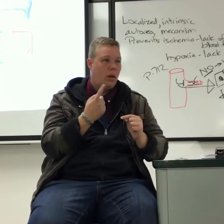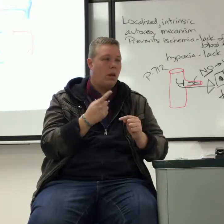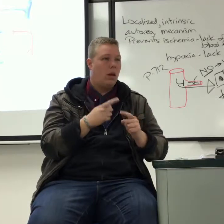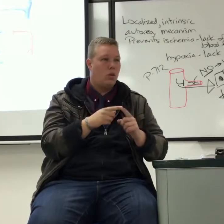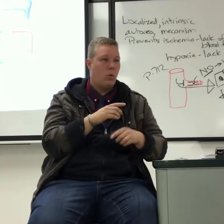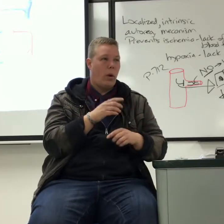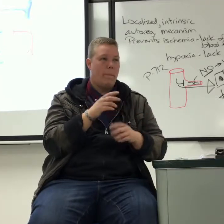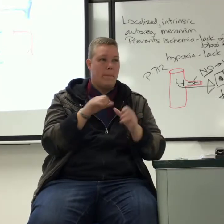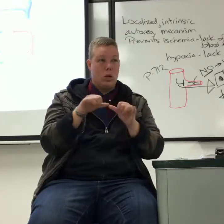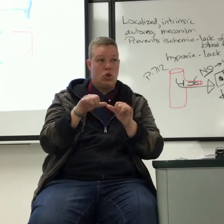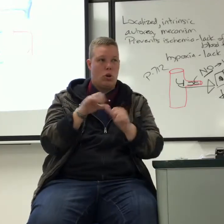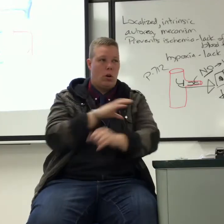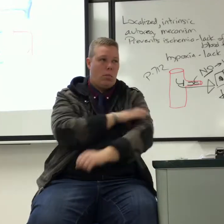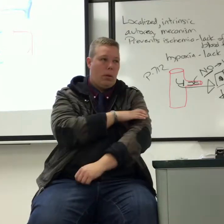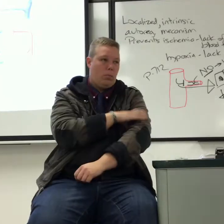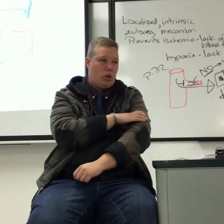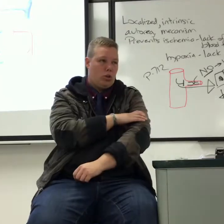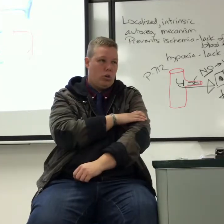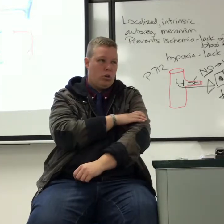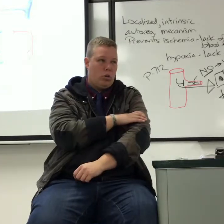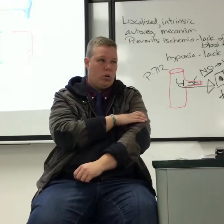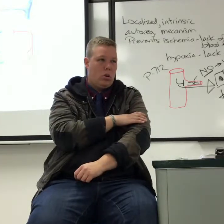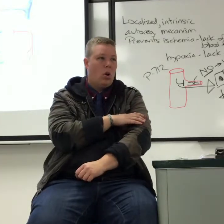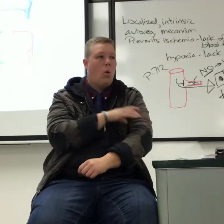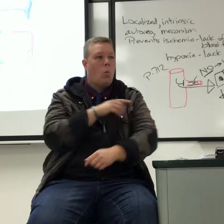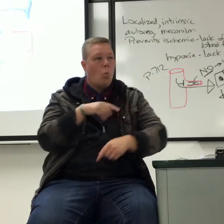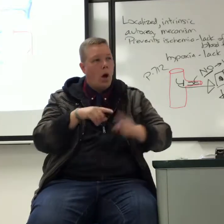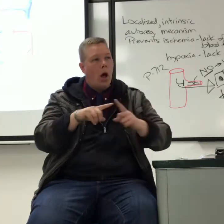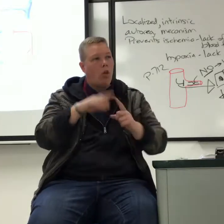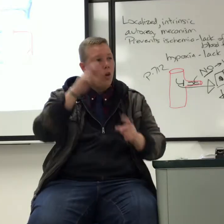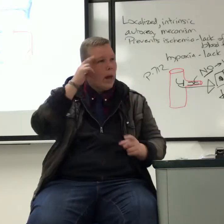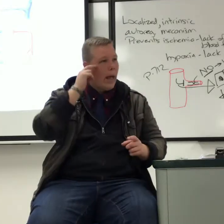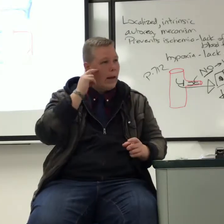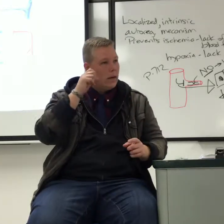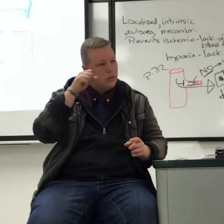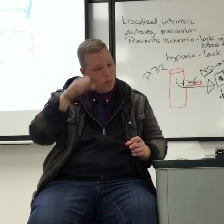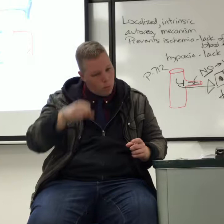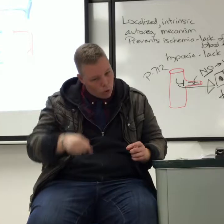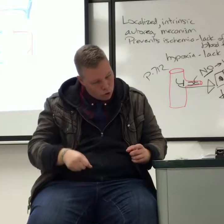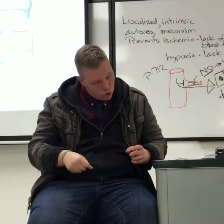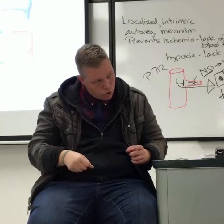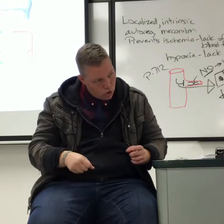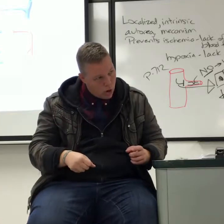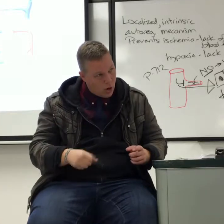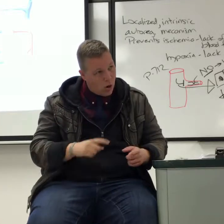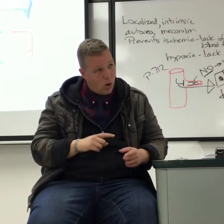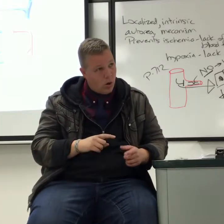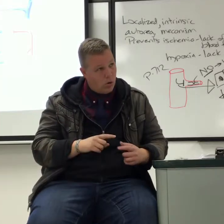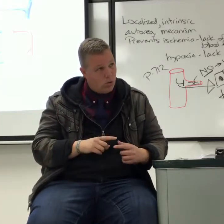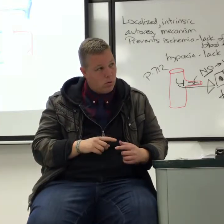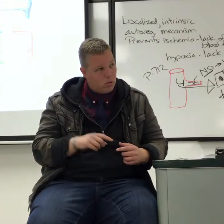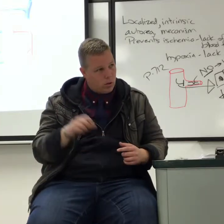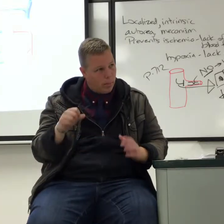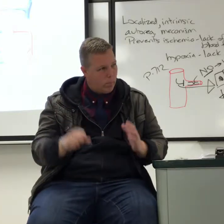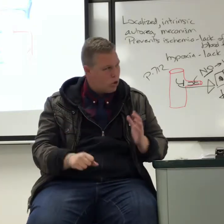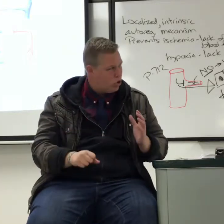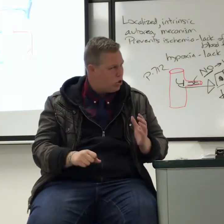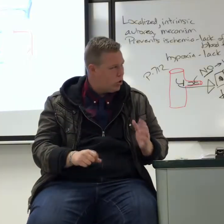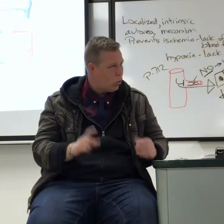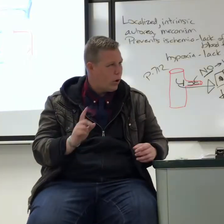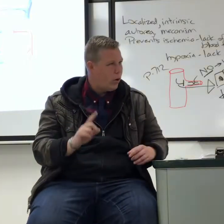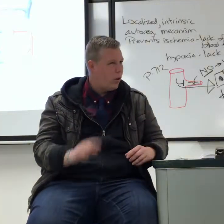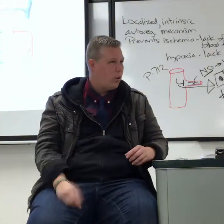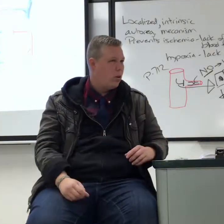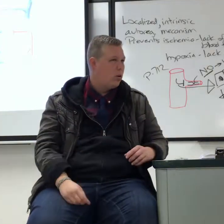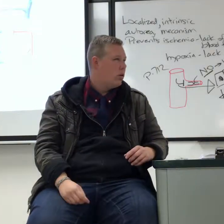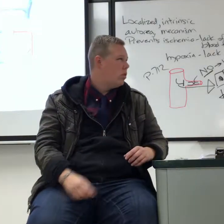while their hand is submerged. Not after they take it out, while they're submerged. Some students make that